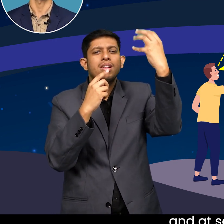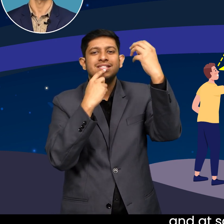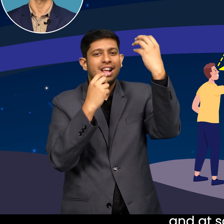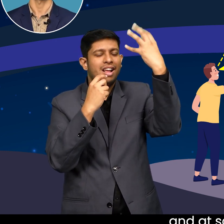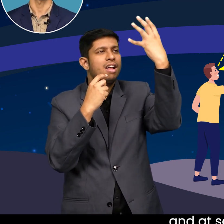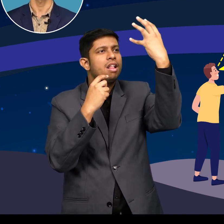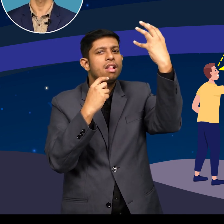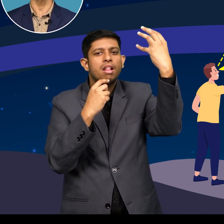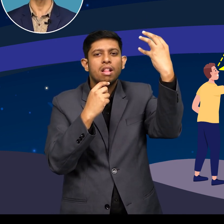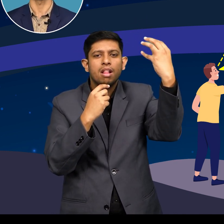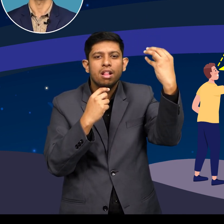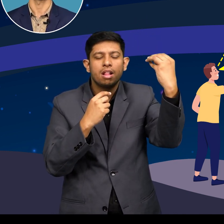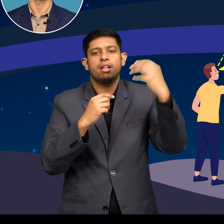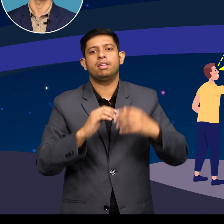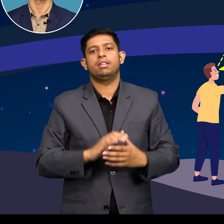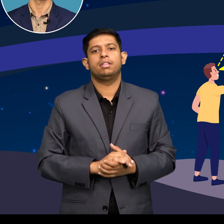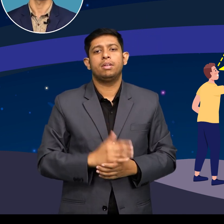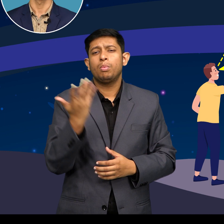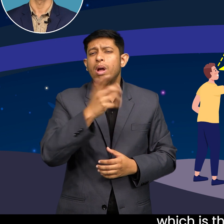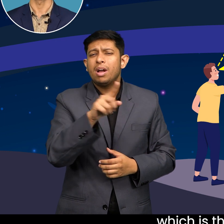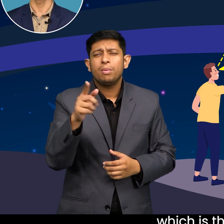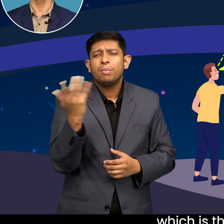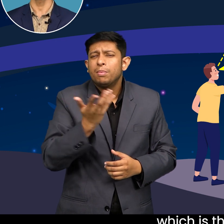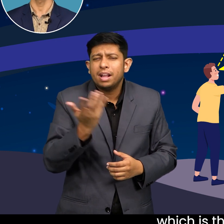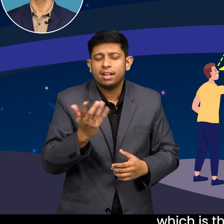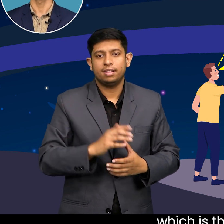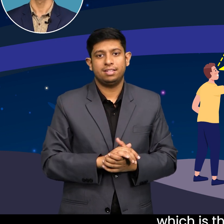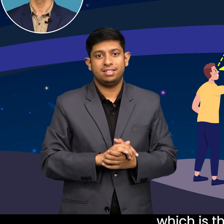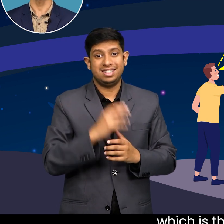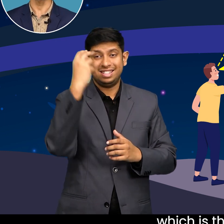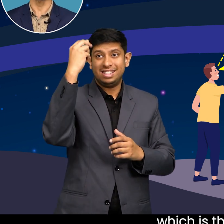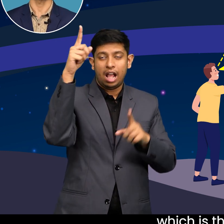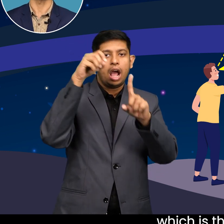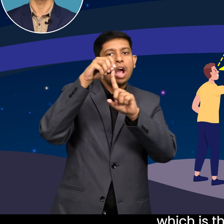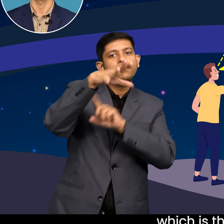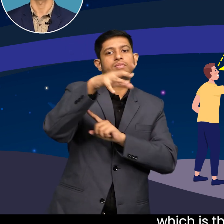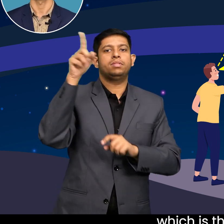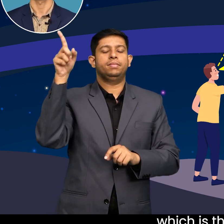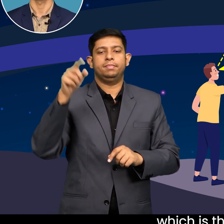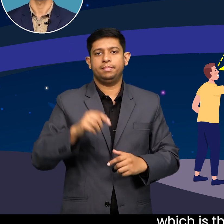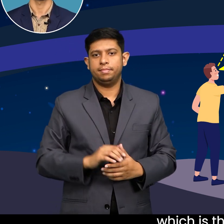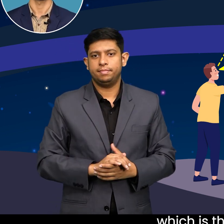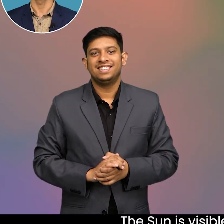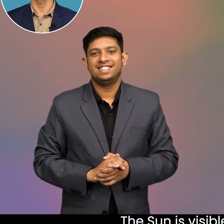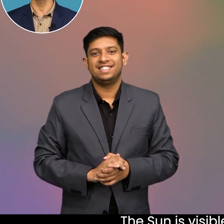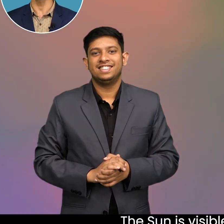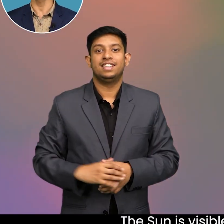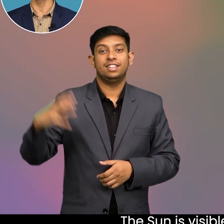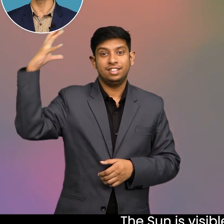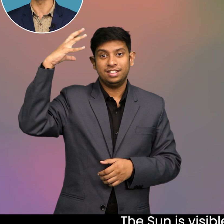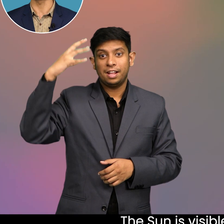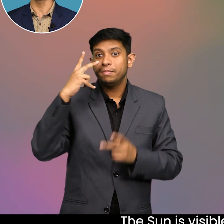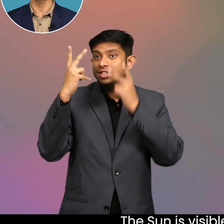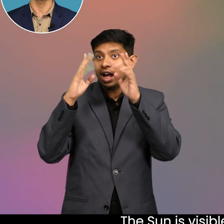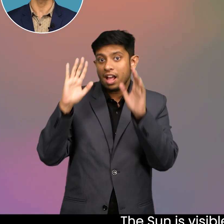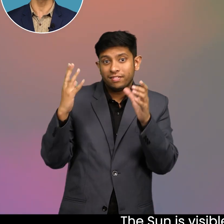fainter which is the twinkling effect. The sun is